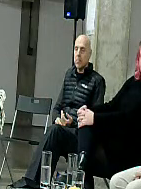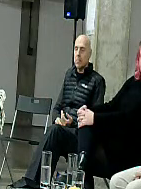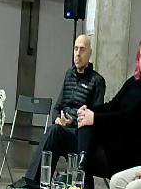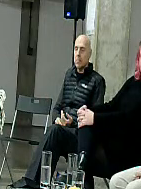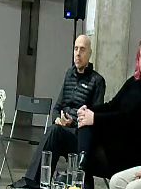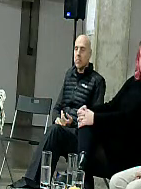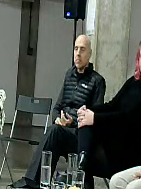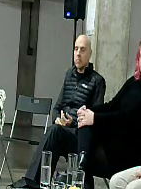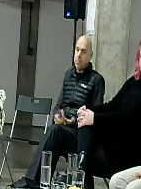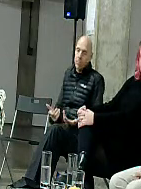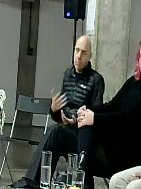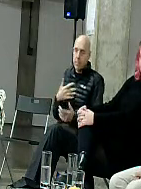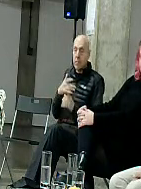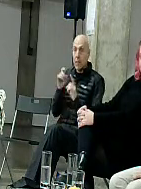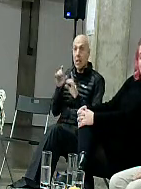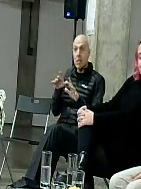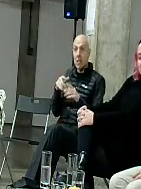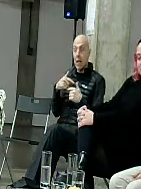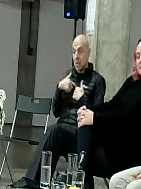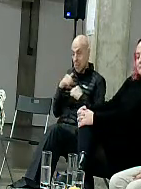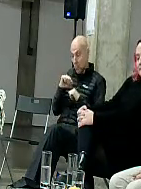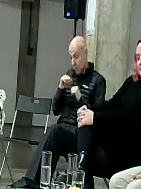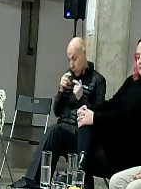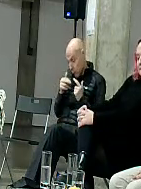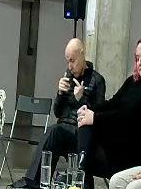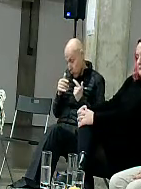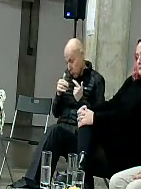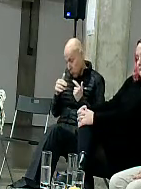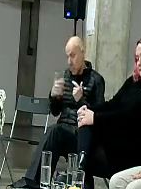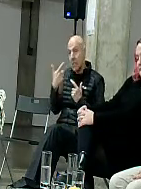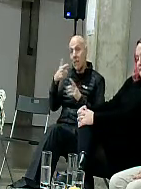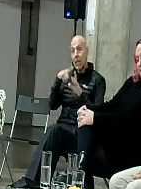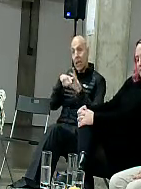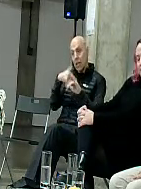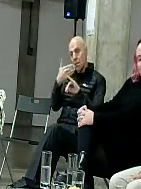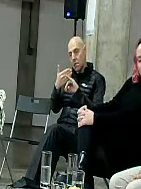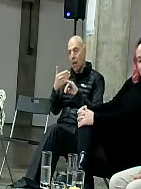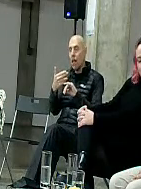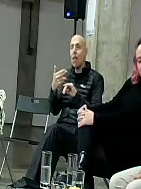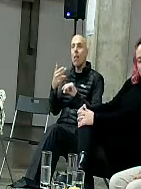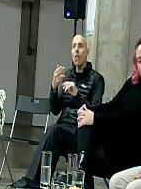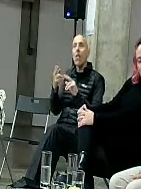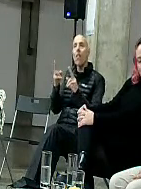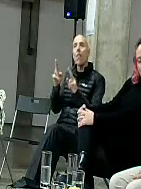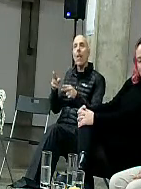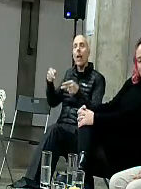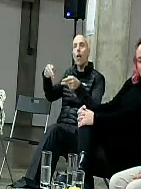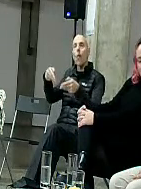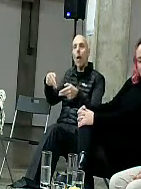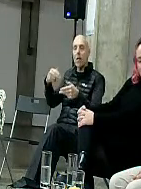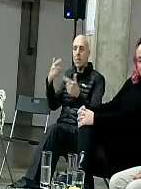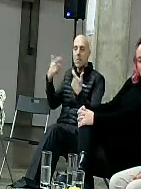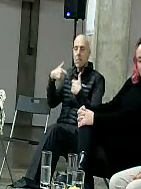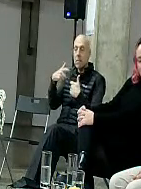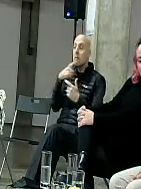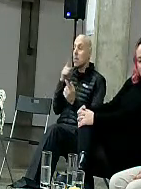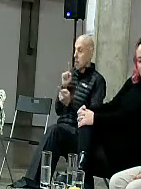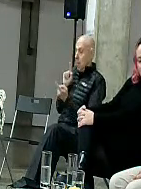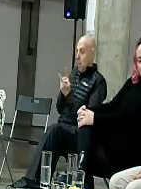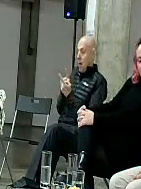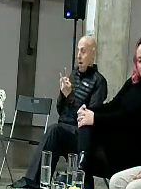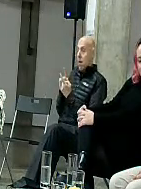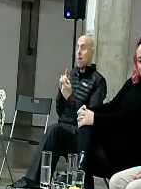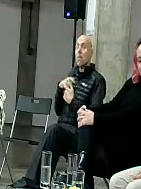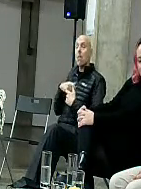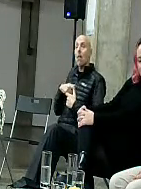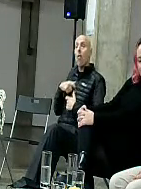we, like I said, waited 7 years for this inquest, and we met our wonderful lawyer, Raju